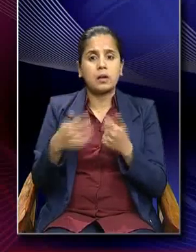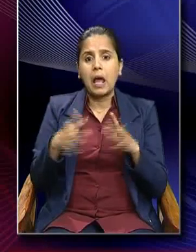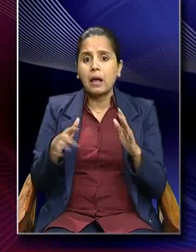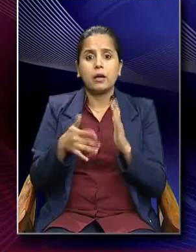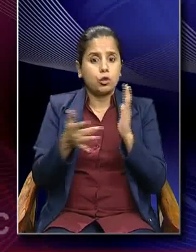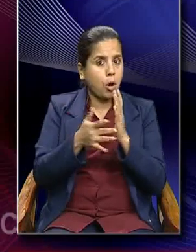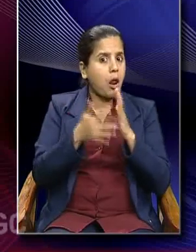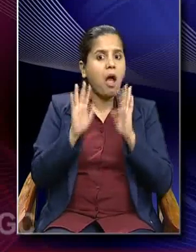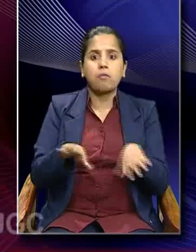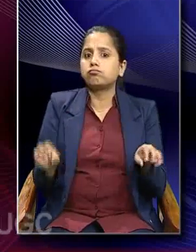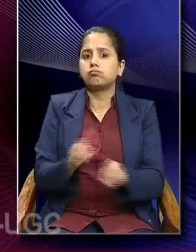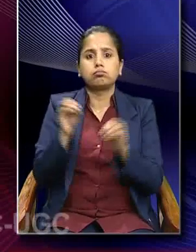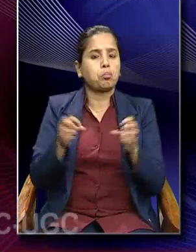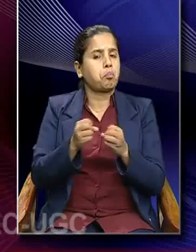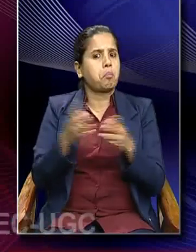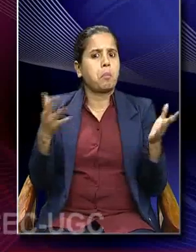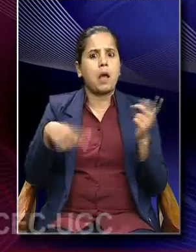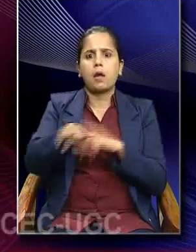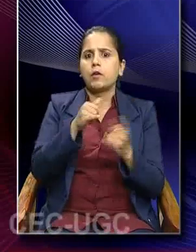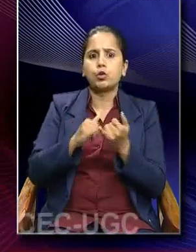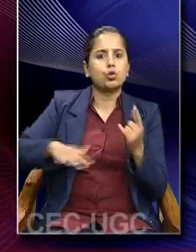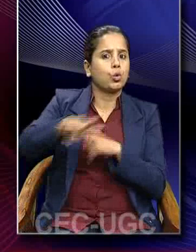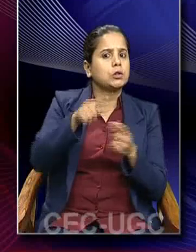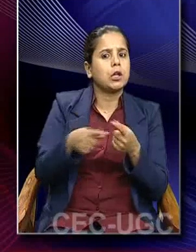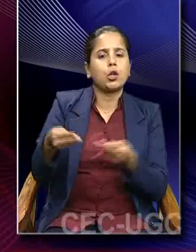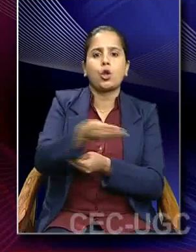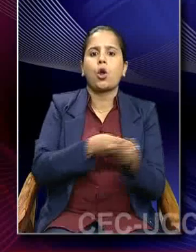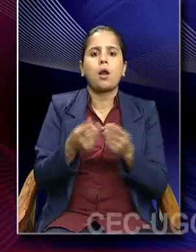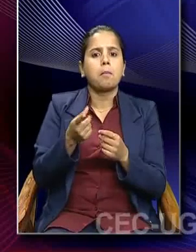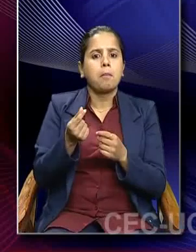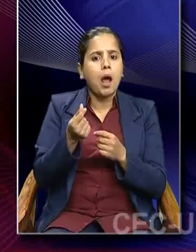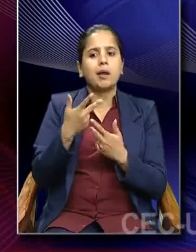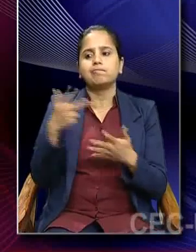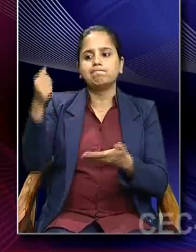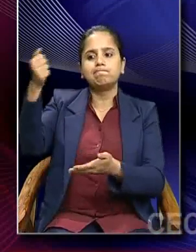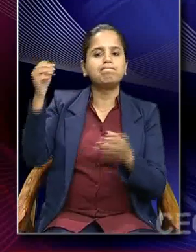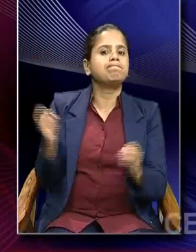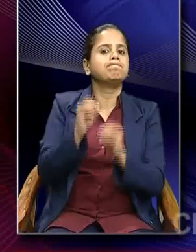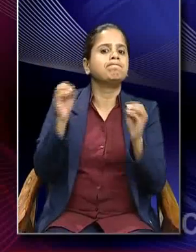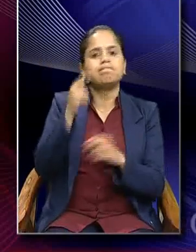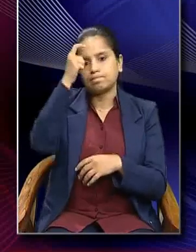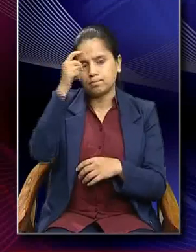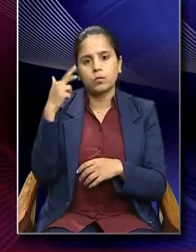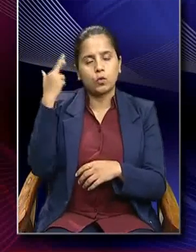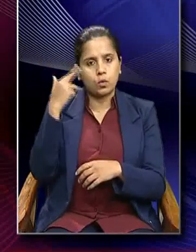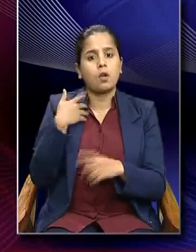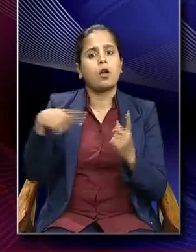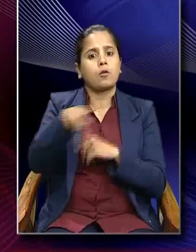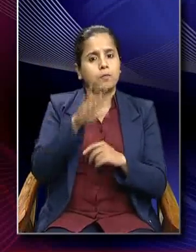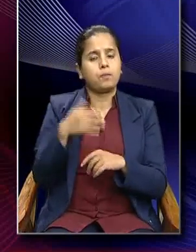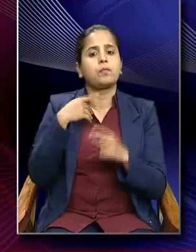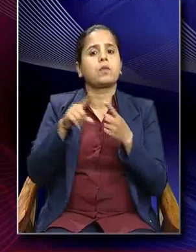transition because of multitude of socio-economic capital reasons. So we will address the